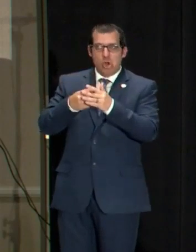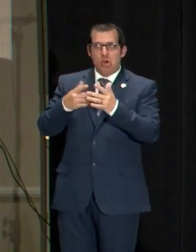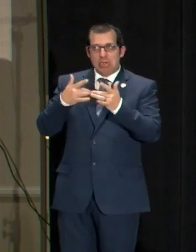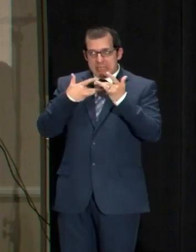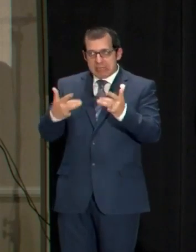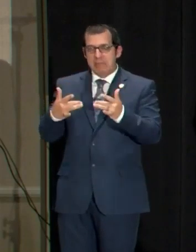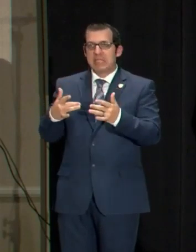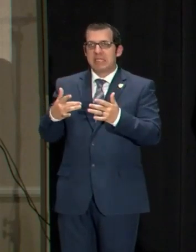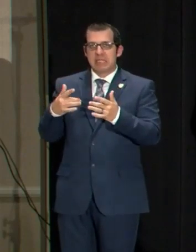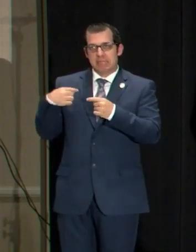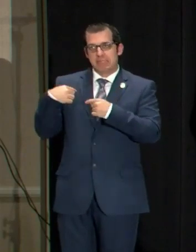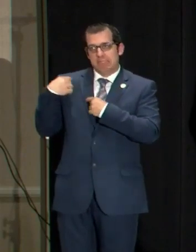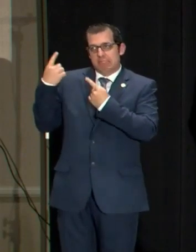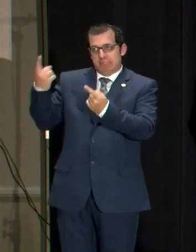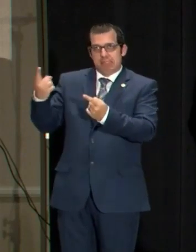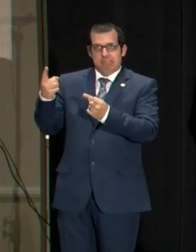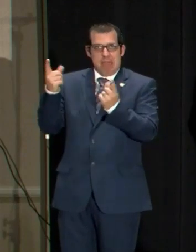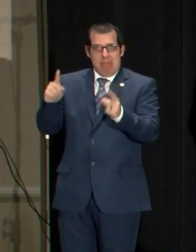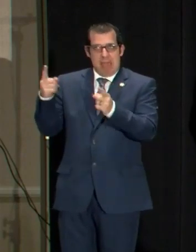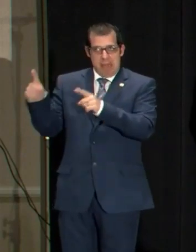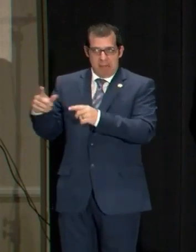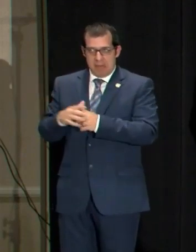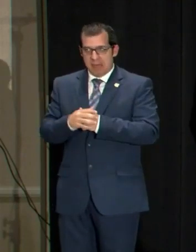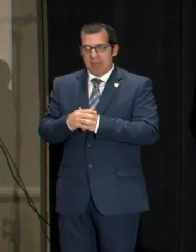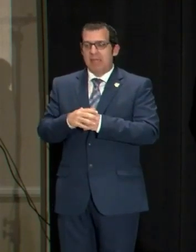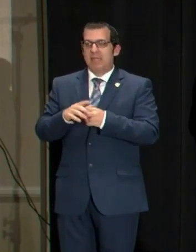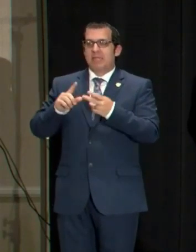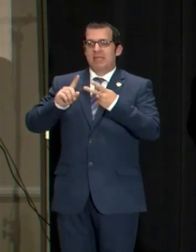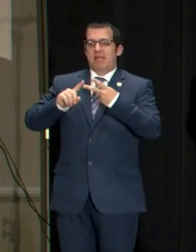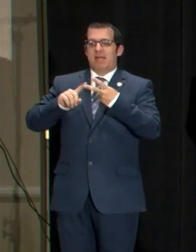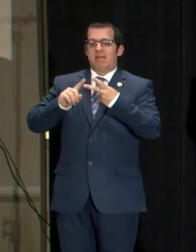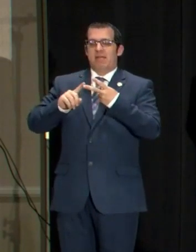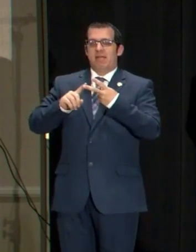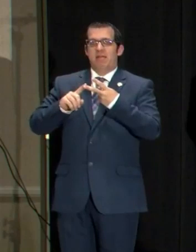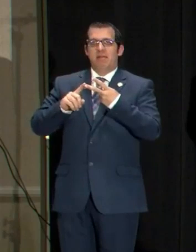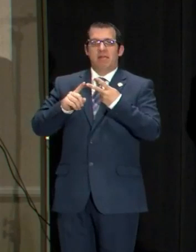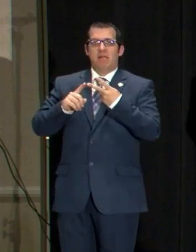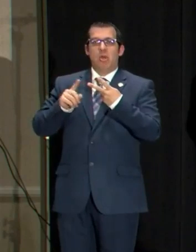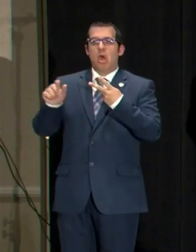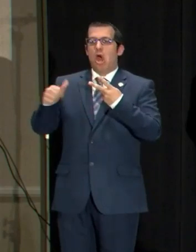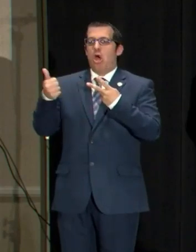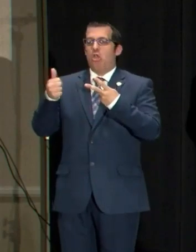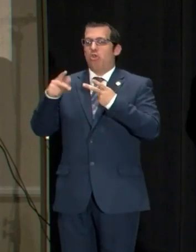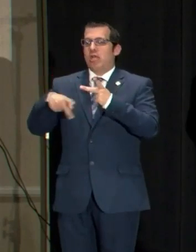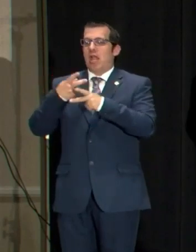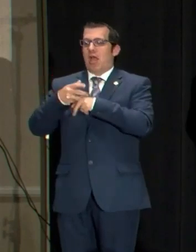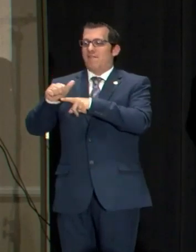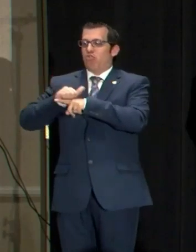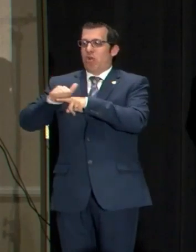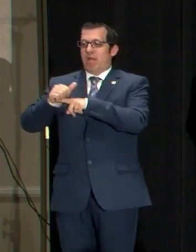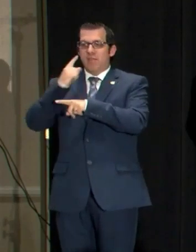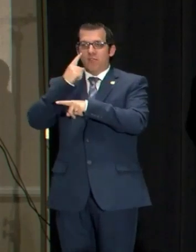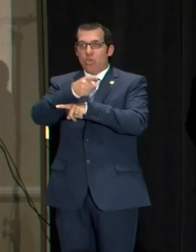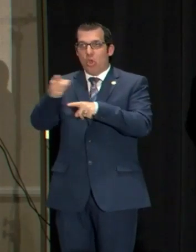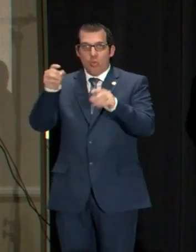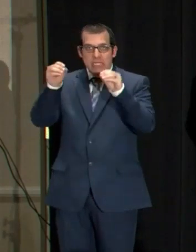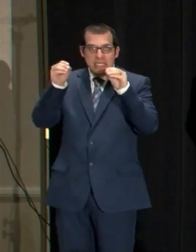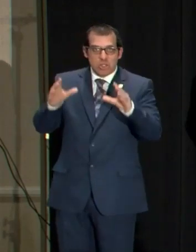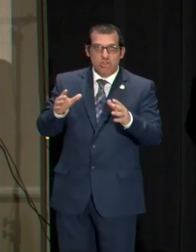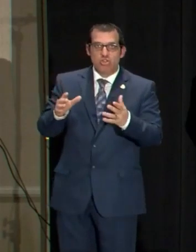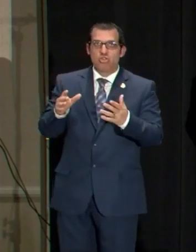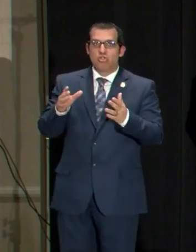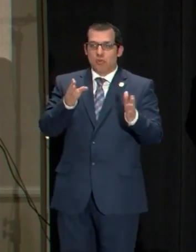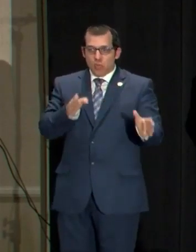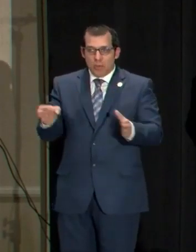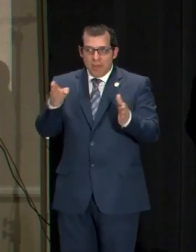usual fashion as it has in the past. Secondly, you know, what additional kind of training is needed for the teachers and